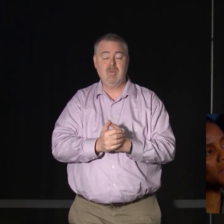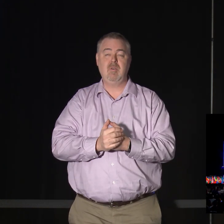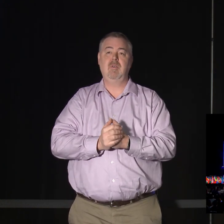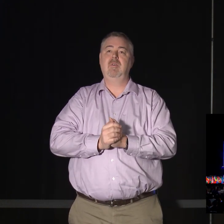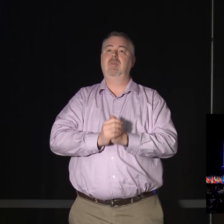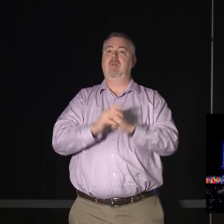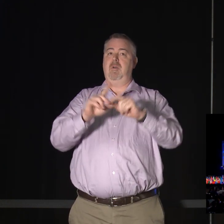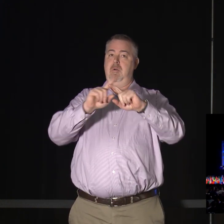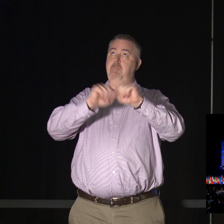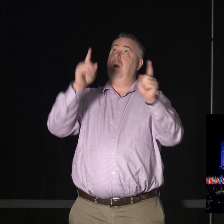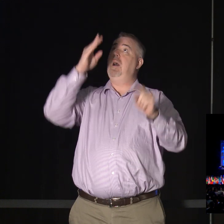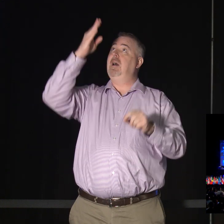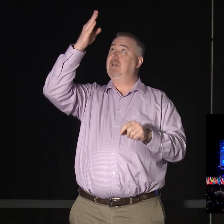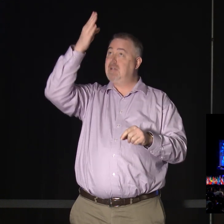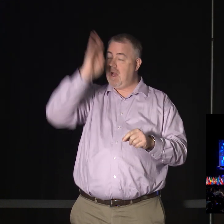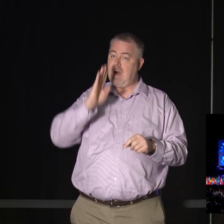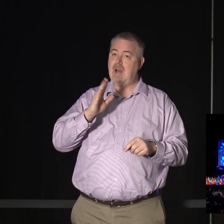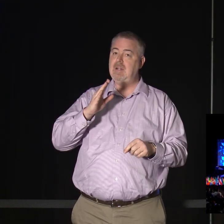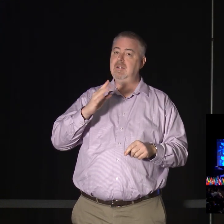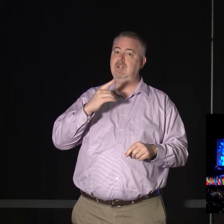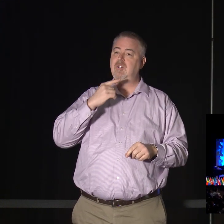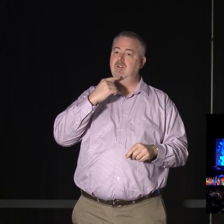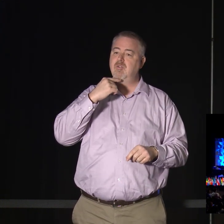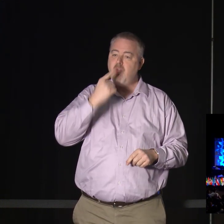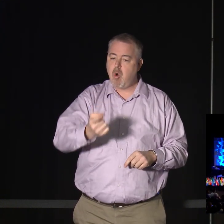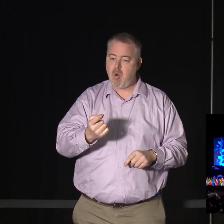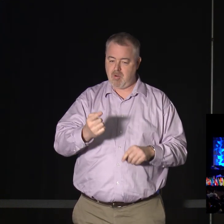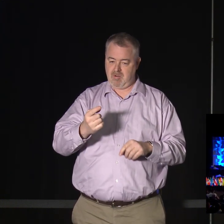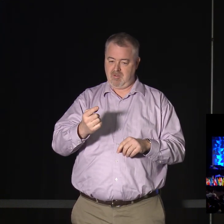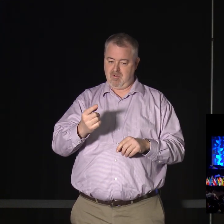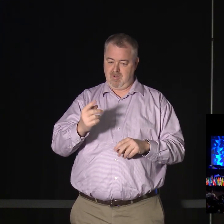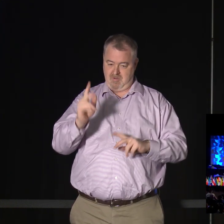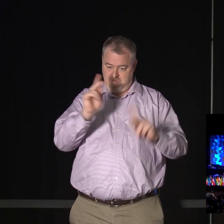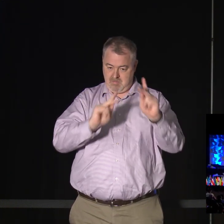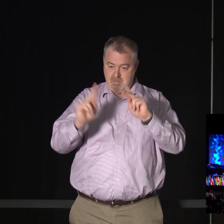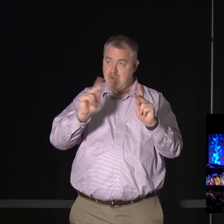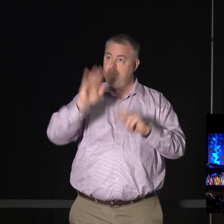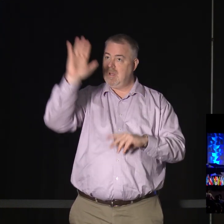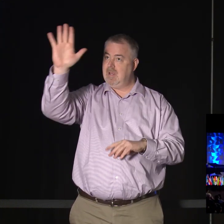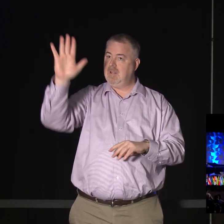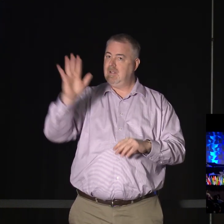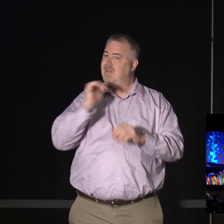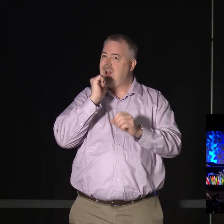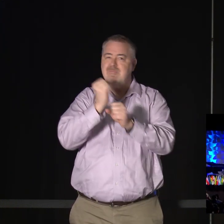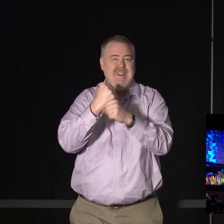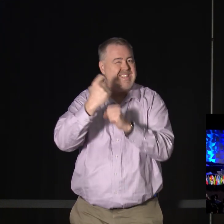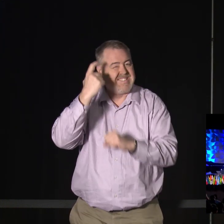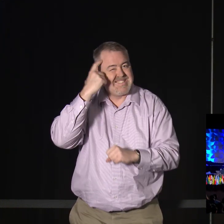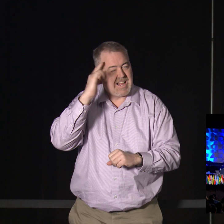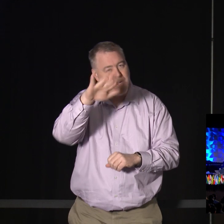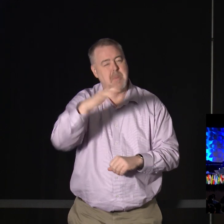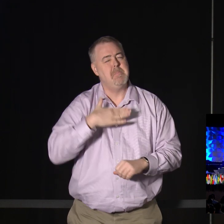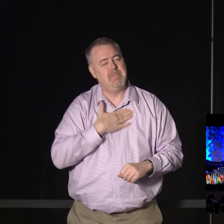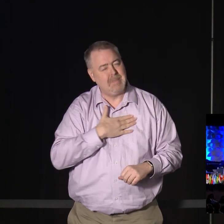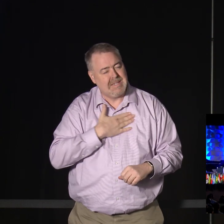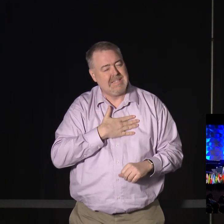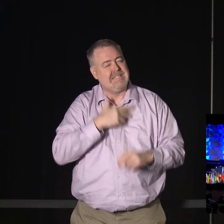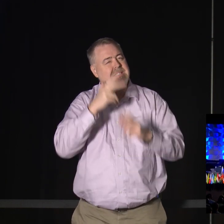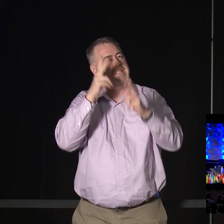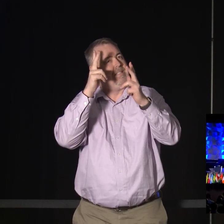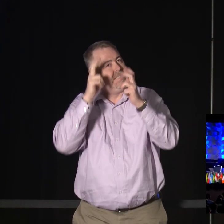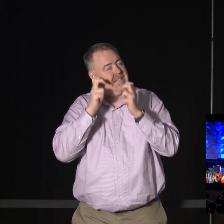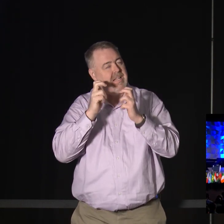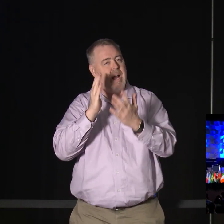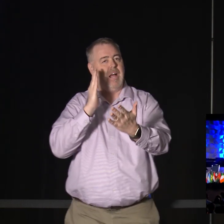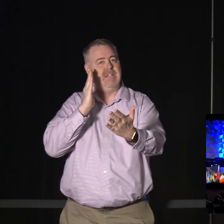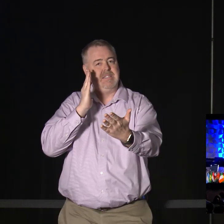And yet God asked the children of Israel to do something that was completely illogical. Listen to me tonight, my friends. Stop